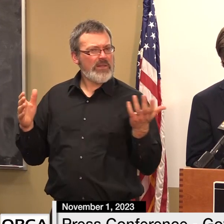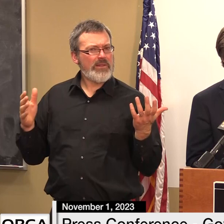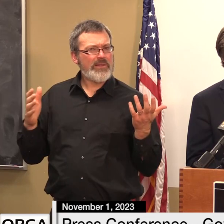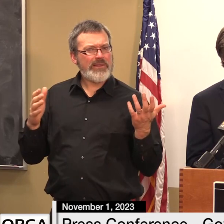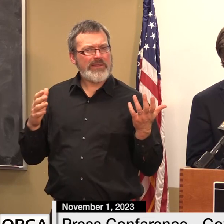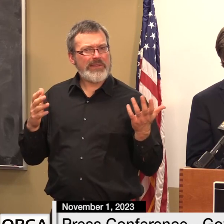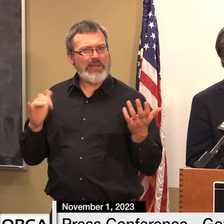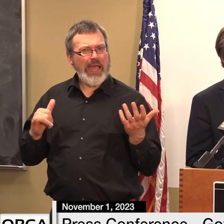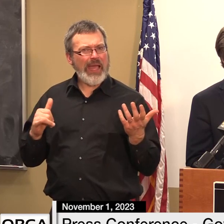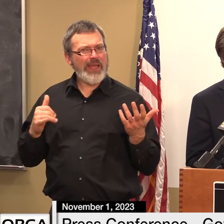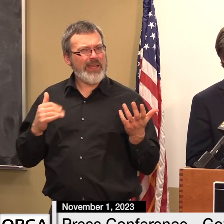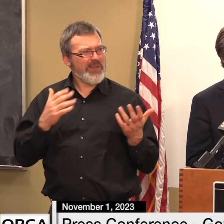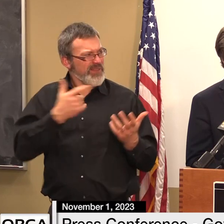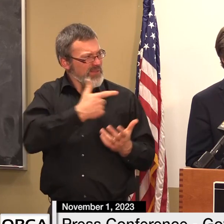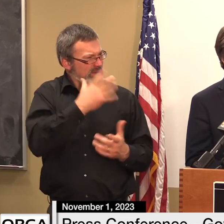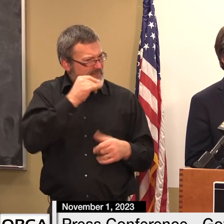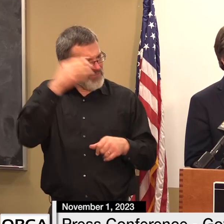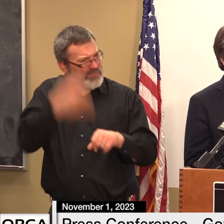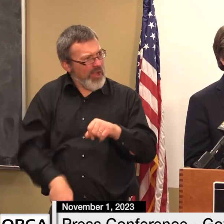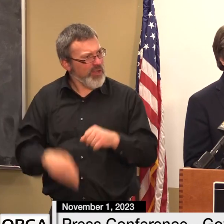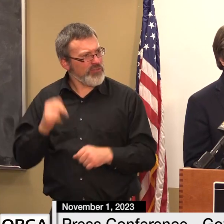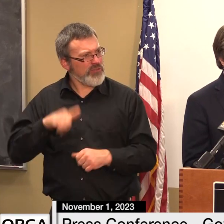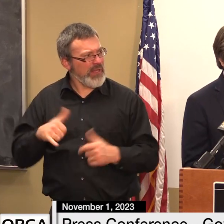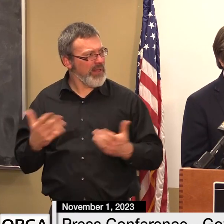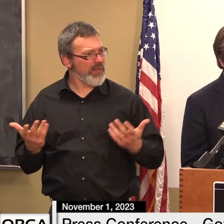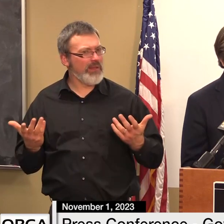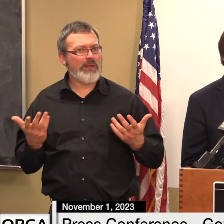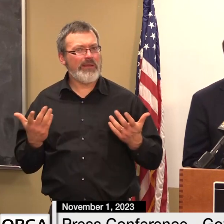Why wasn't he fired?